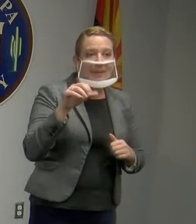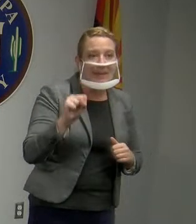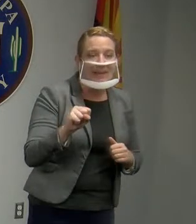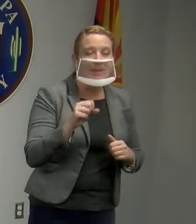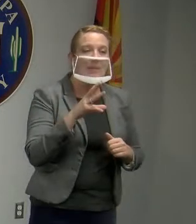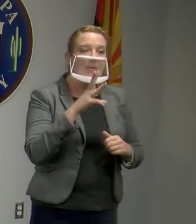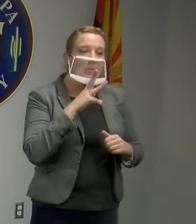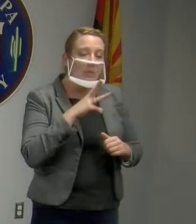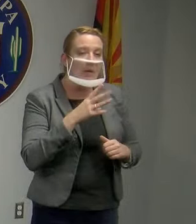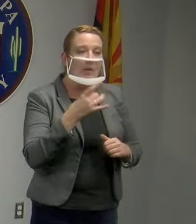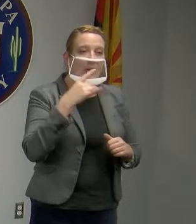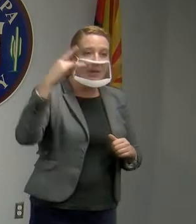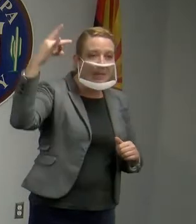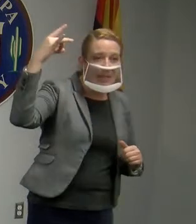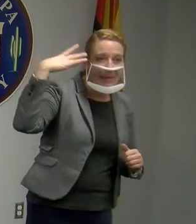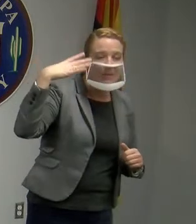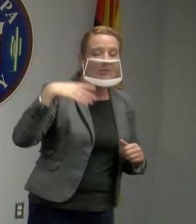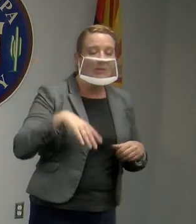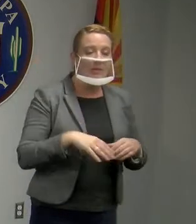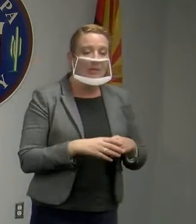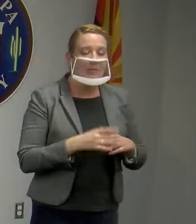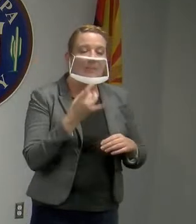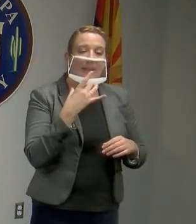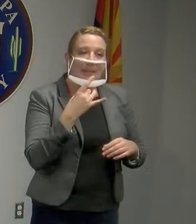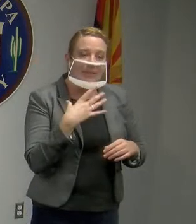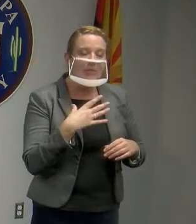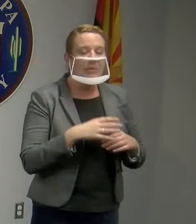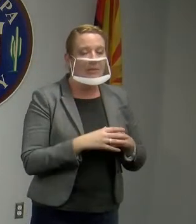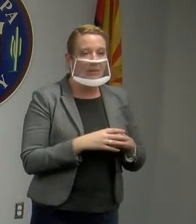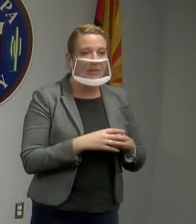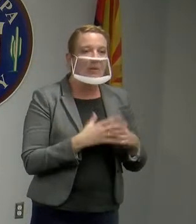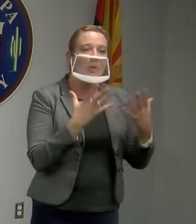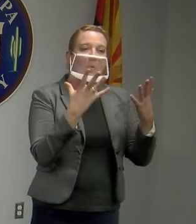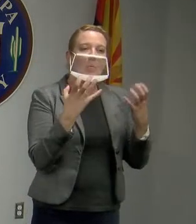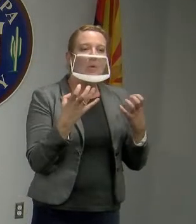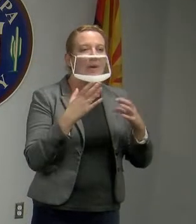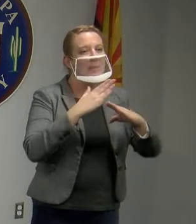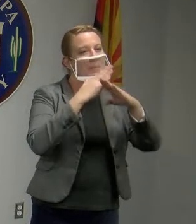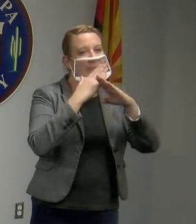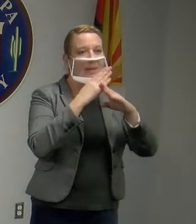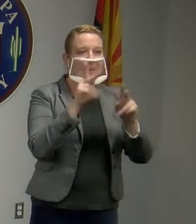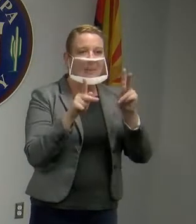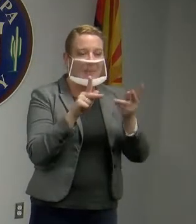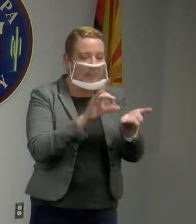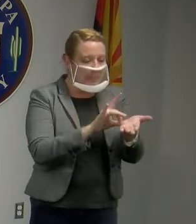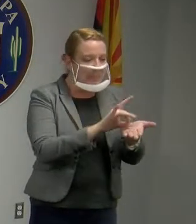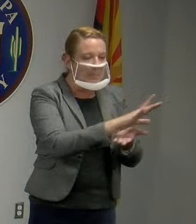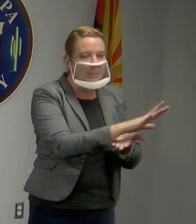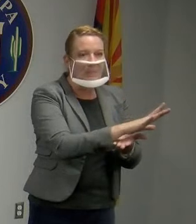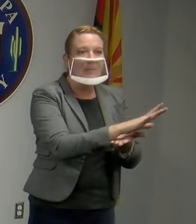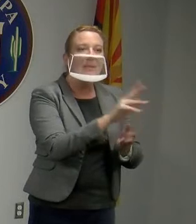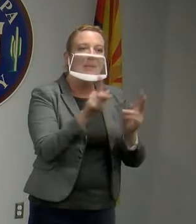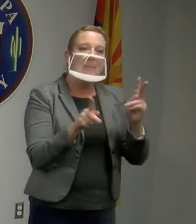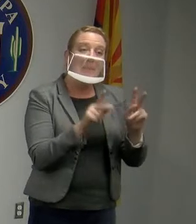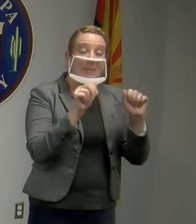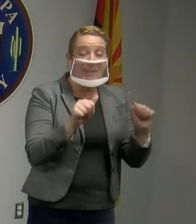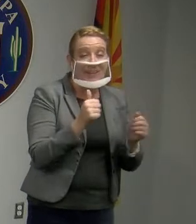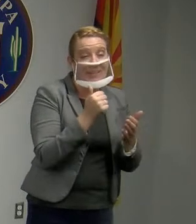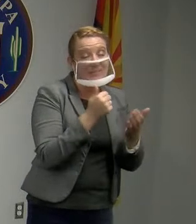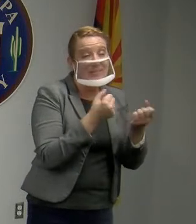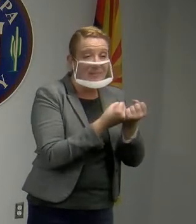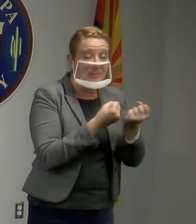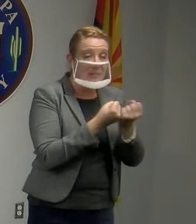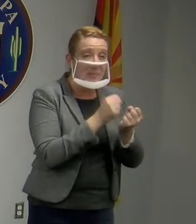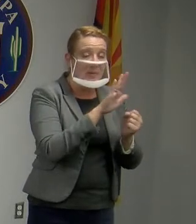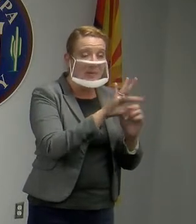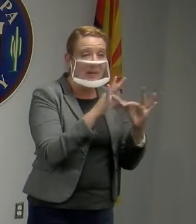they'll be better able to prevent evictions and be better able to support their families. The beauty of working with the local agencies in